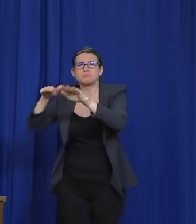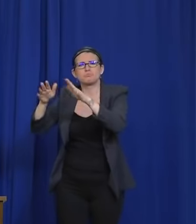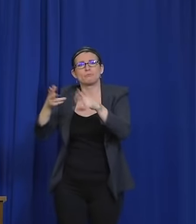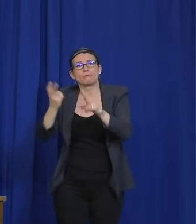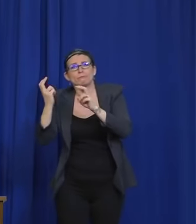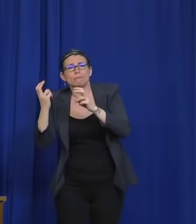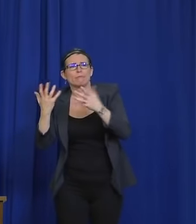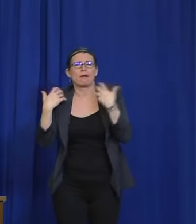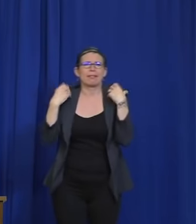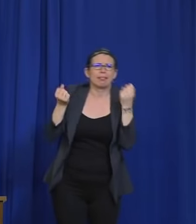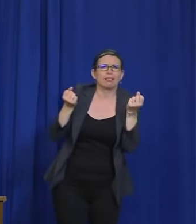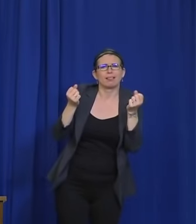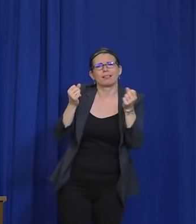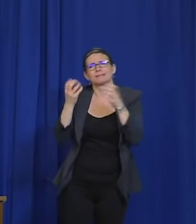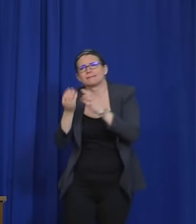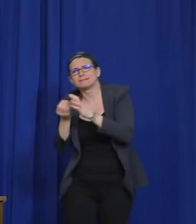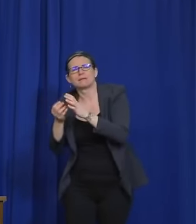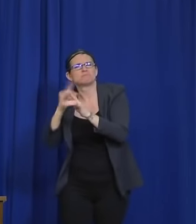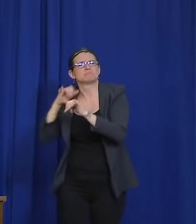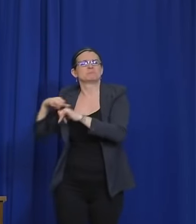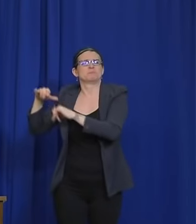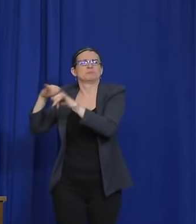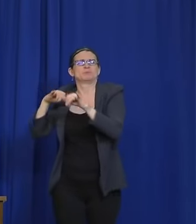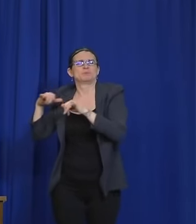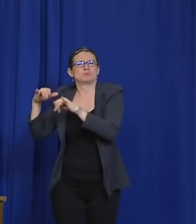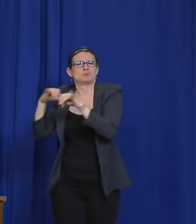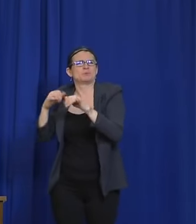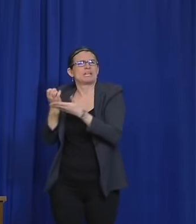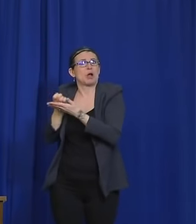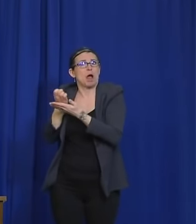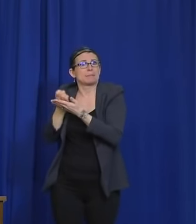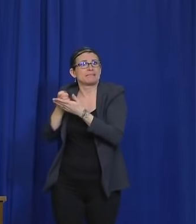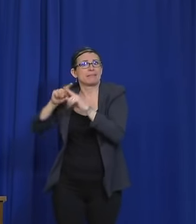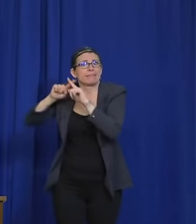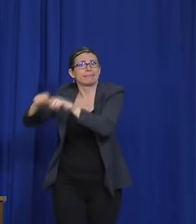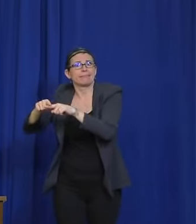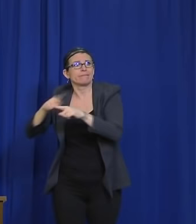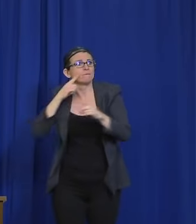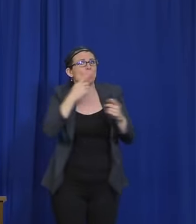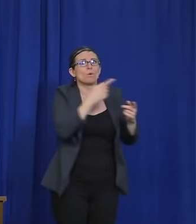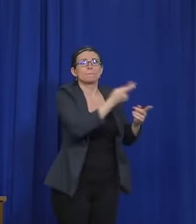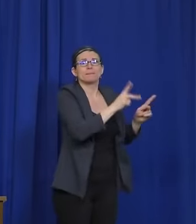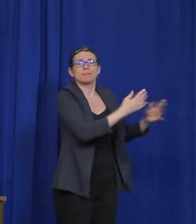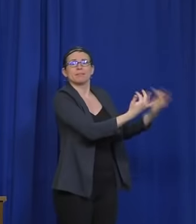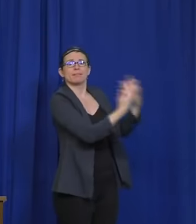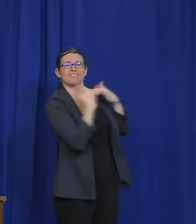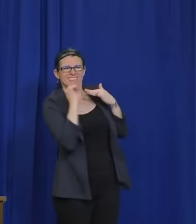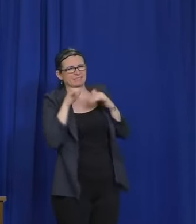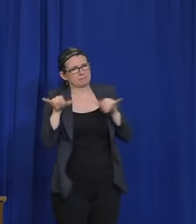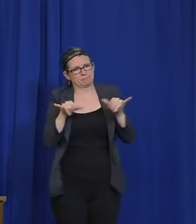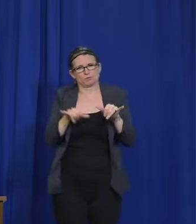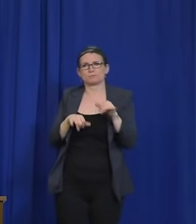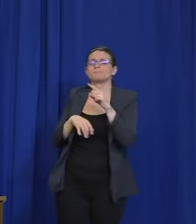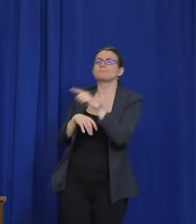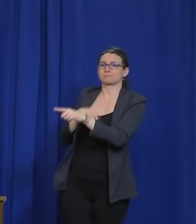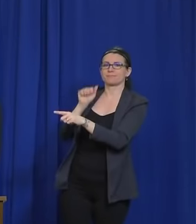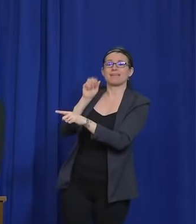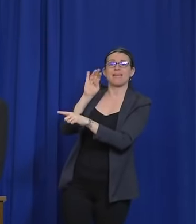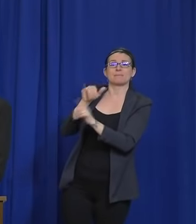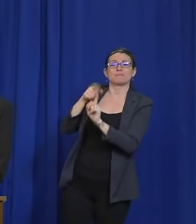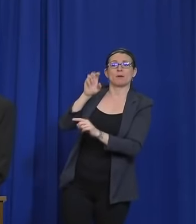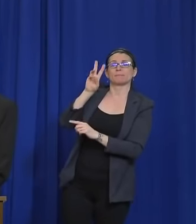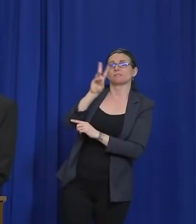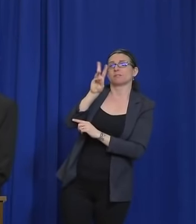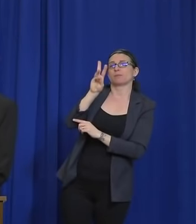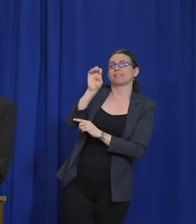perfectly appropriate for us to work together. Great. Thank you. Now we'll turn to Amy Brown from WERU. Amy, do